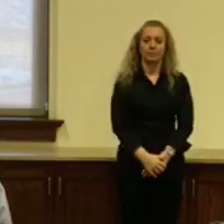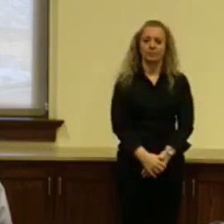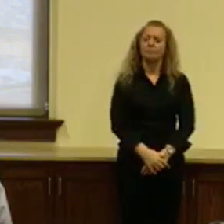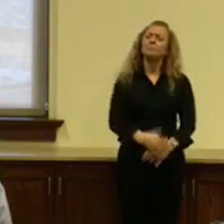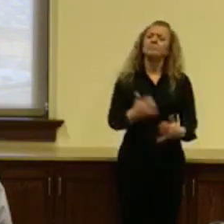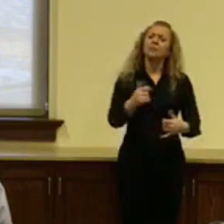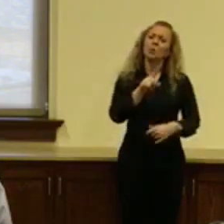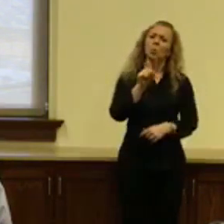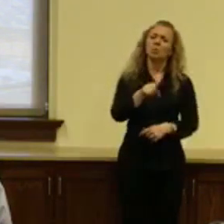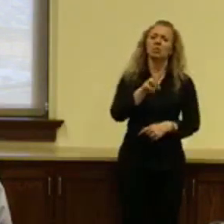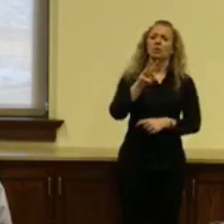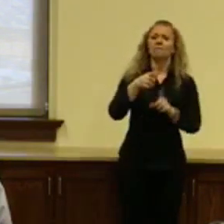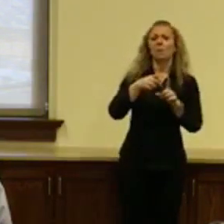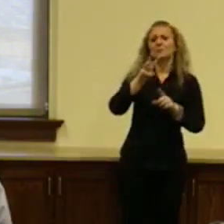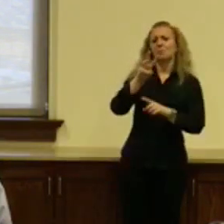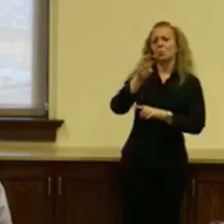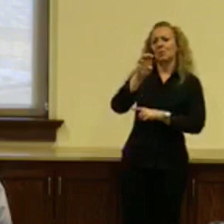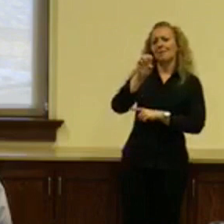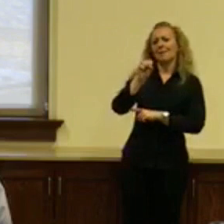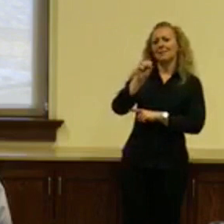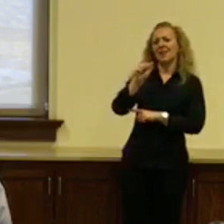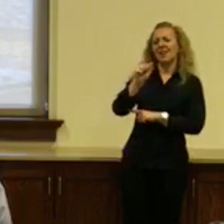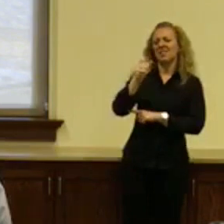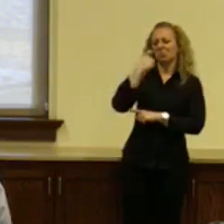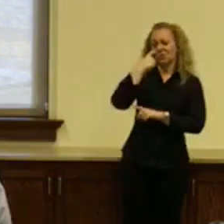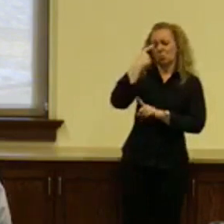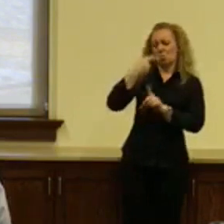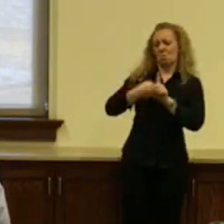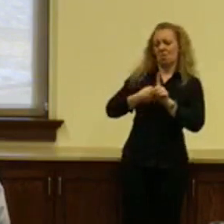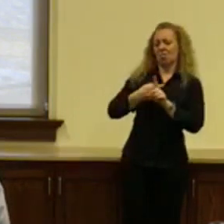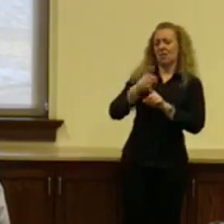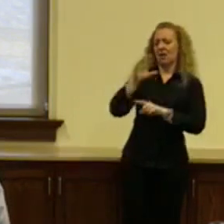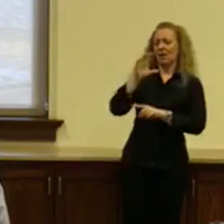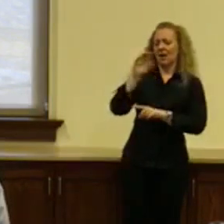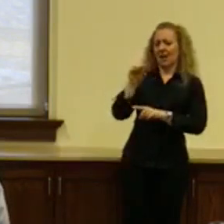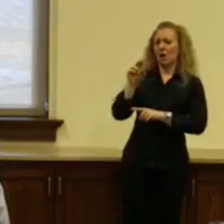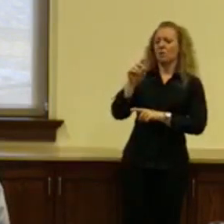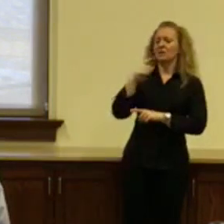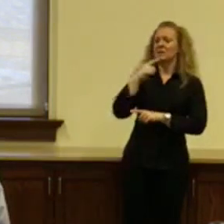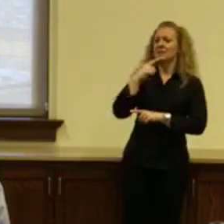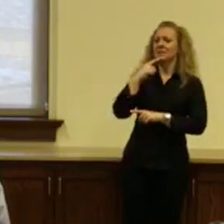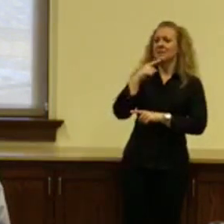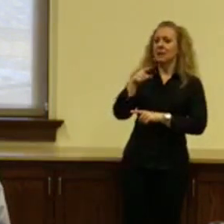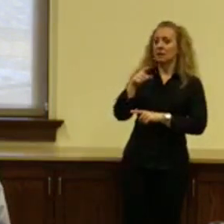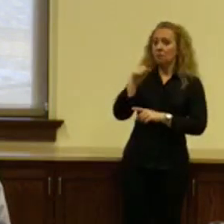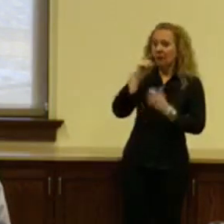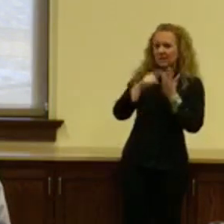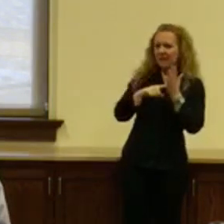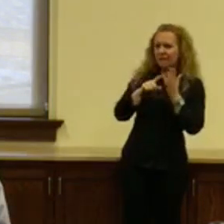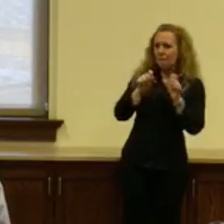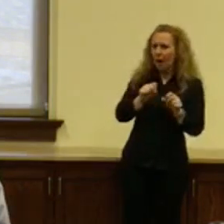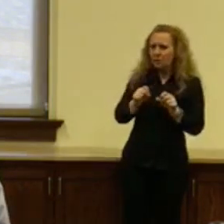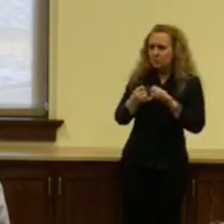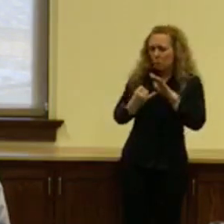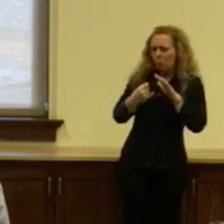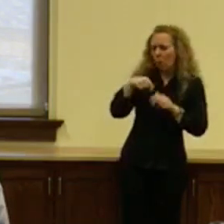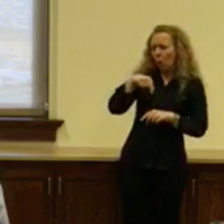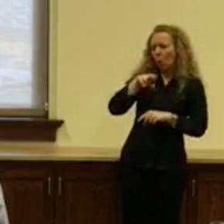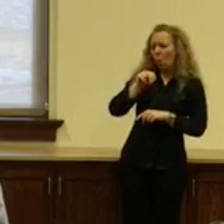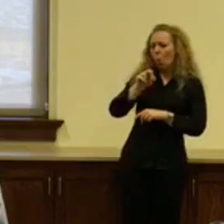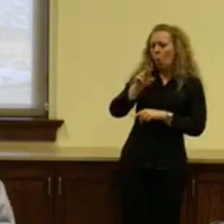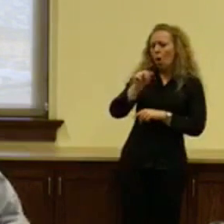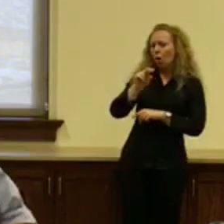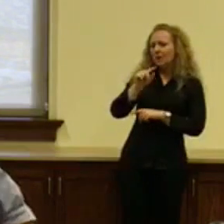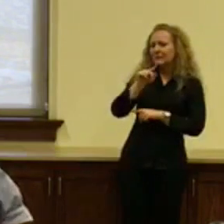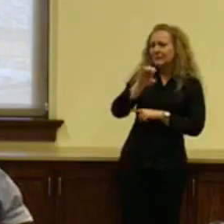This question from WESA. Last month, the county said it was identifying potential quarantine sites. Where are these locations?